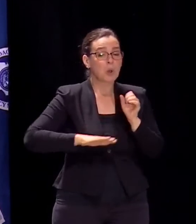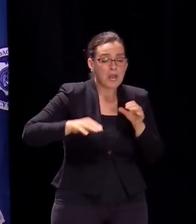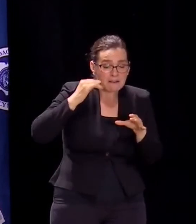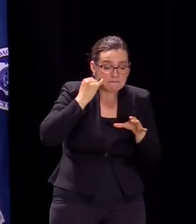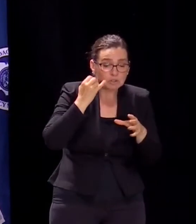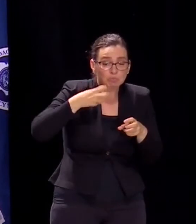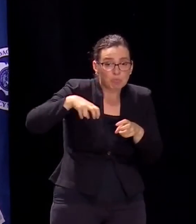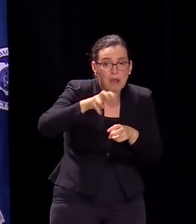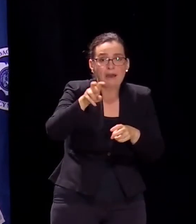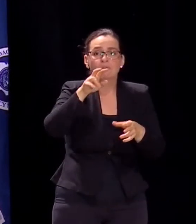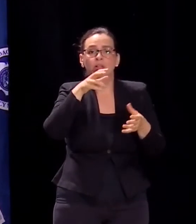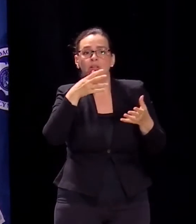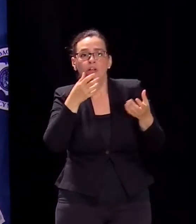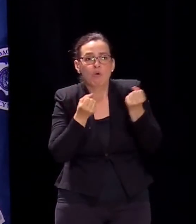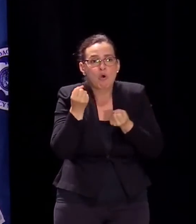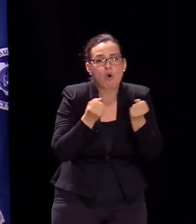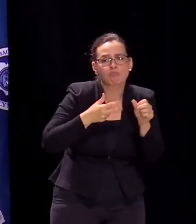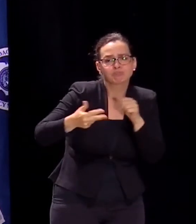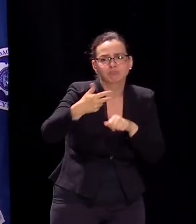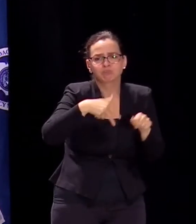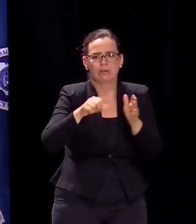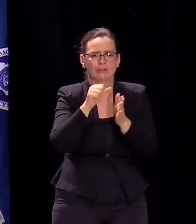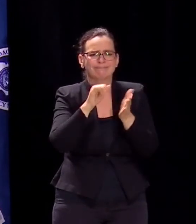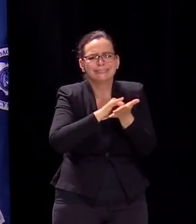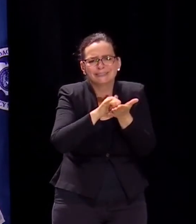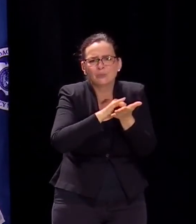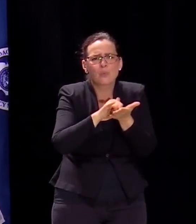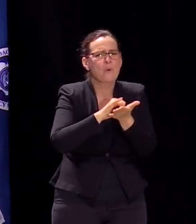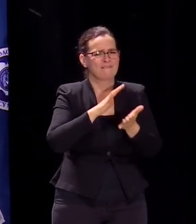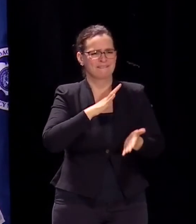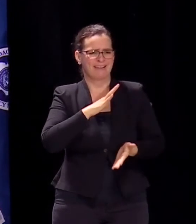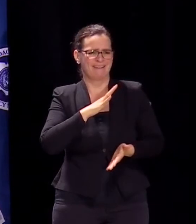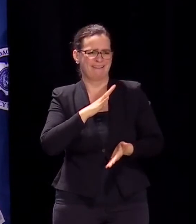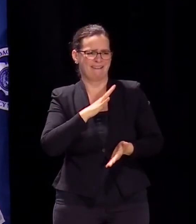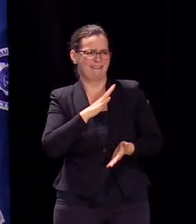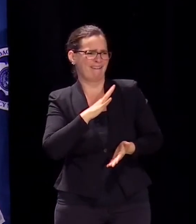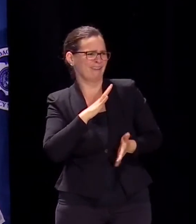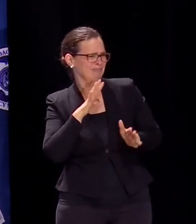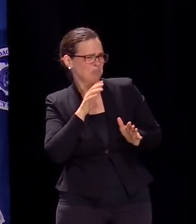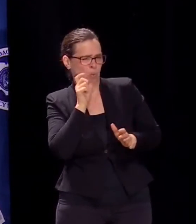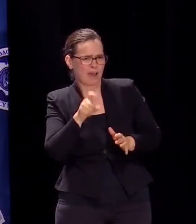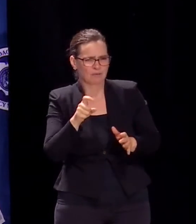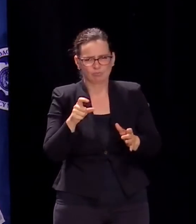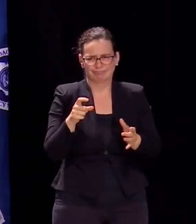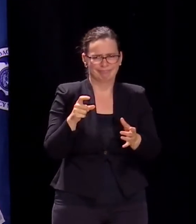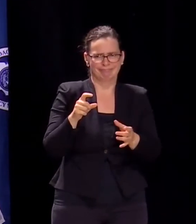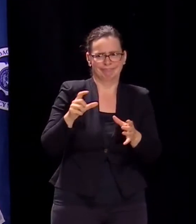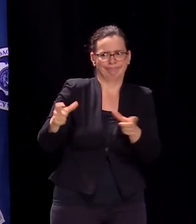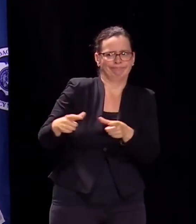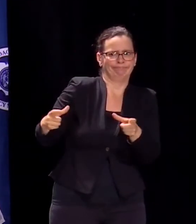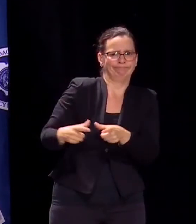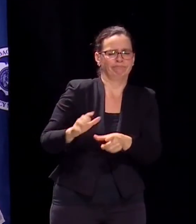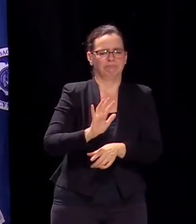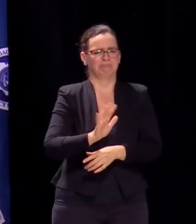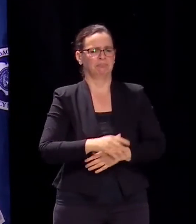on, and you should be taking the proper precautions that we know works because we've lived through it. Even if you're going into a community